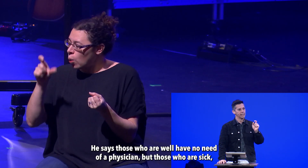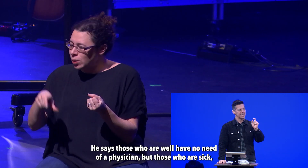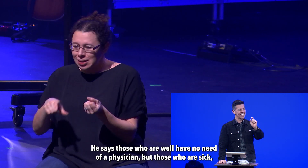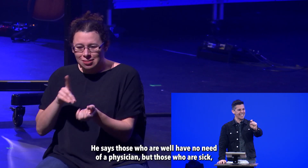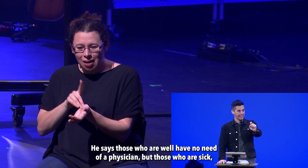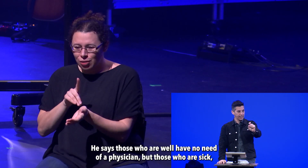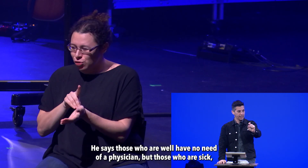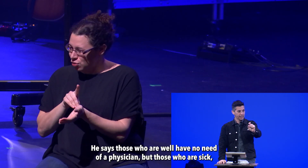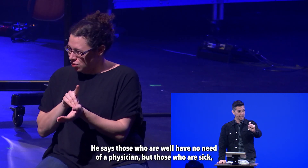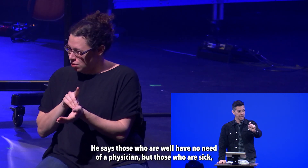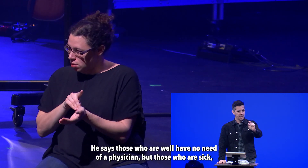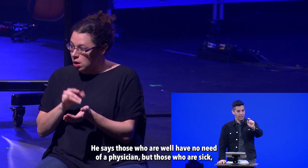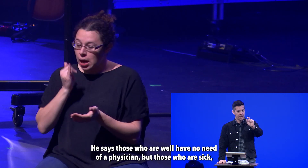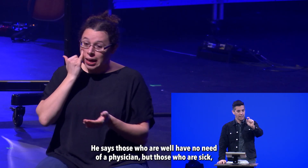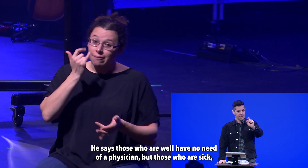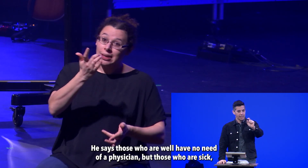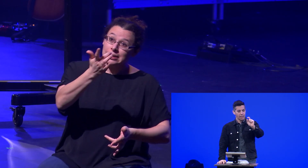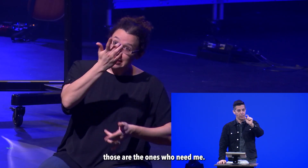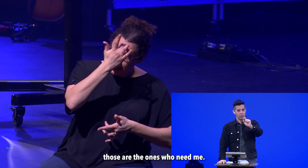are sick,